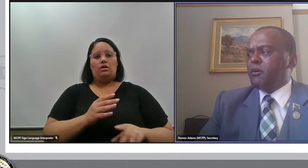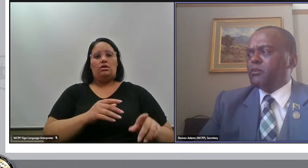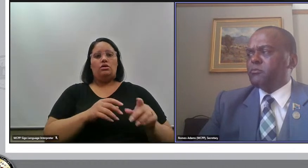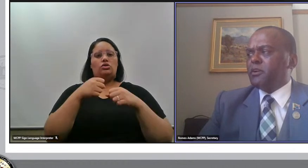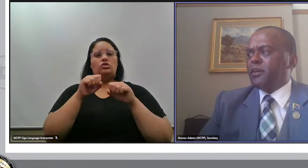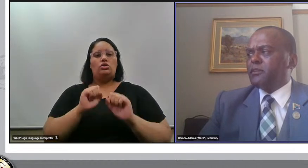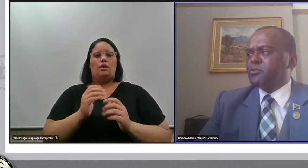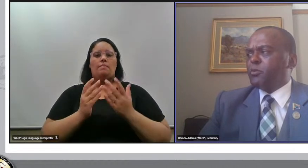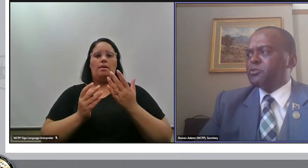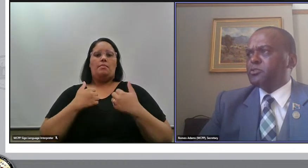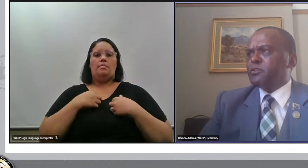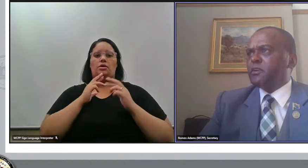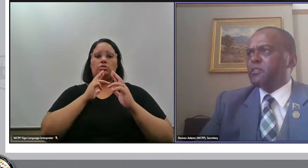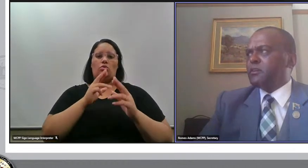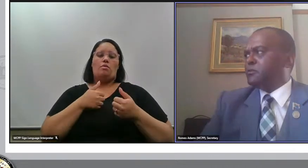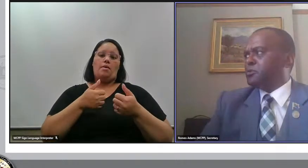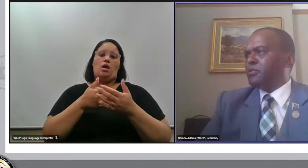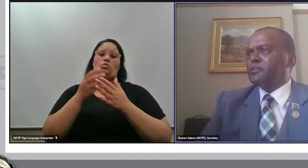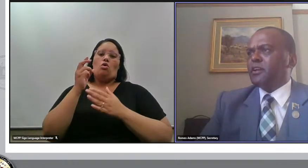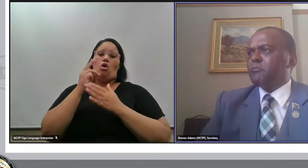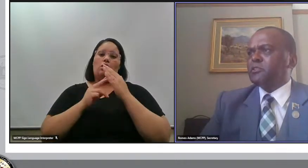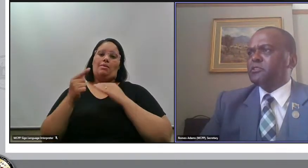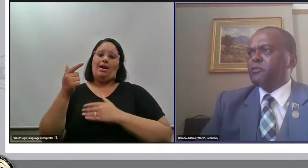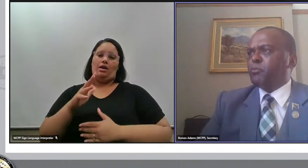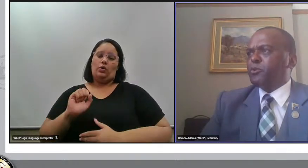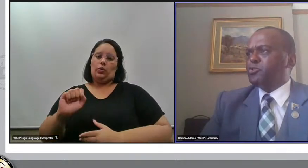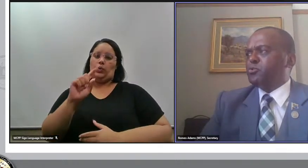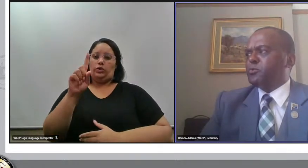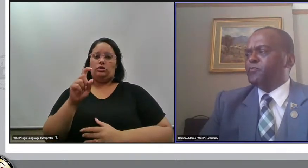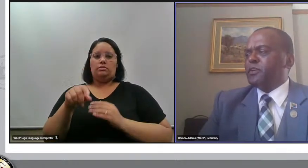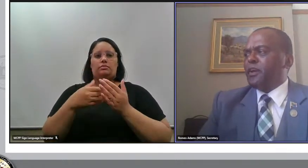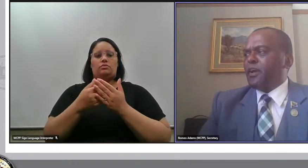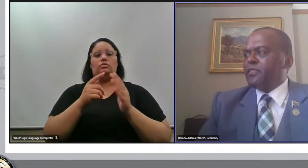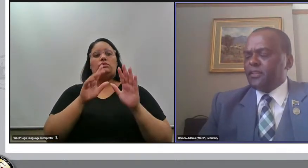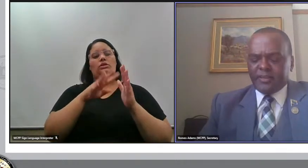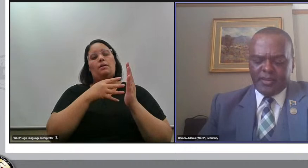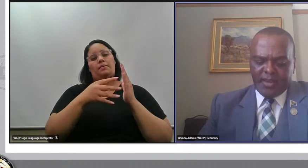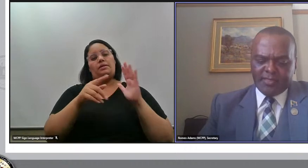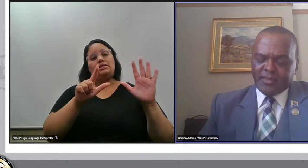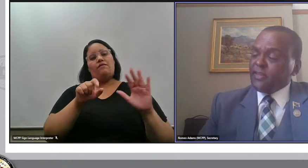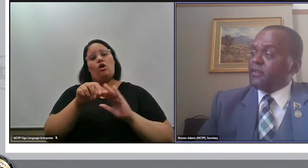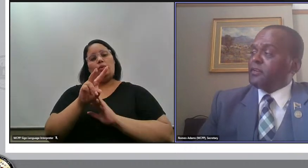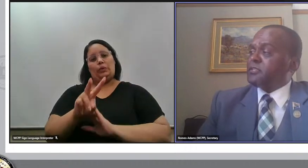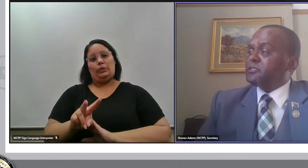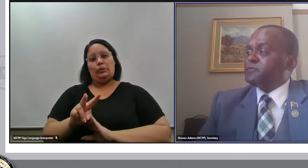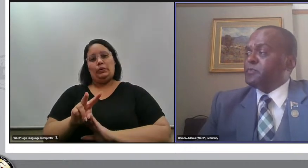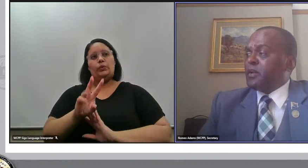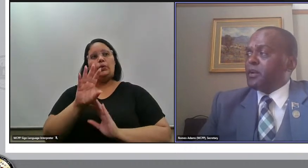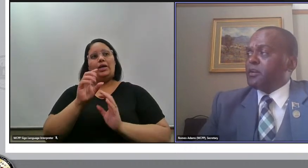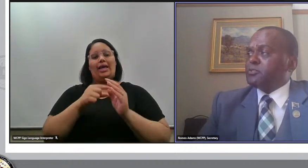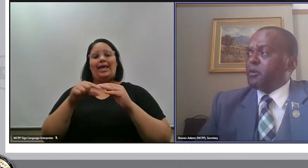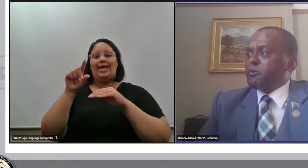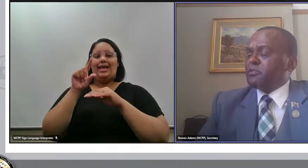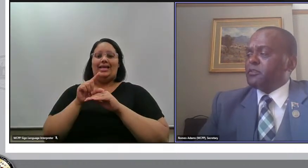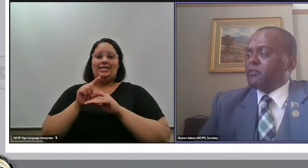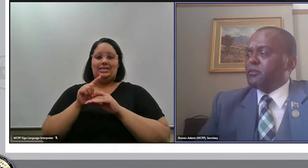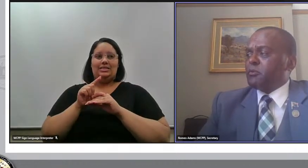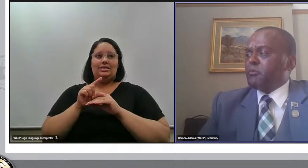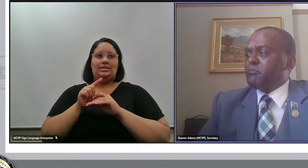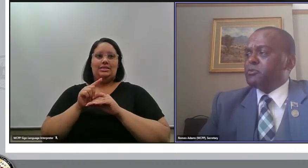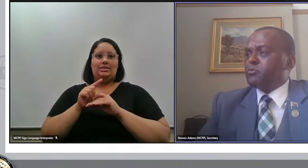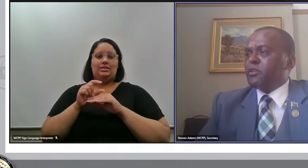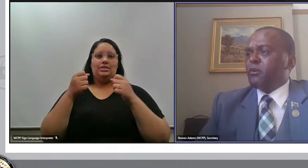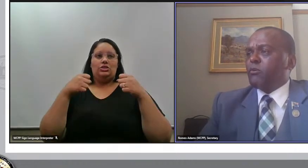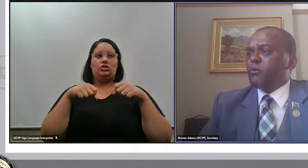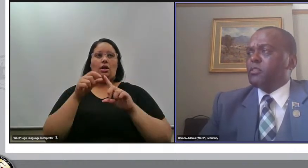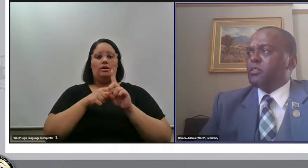to Honourable Lekker's question, I think it was on the table 7.2 and the increases. Chairperson and